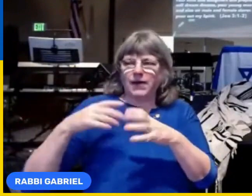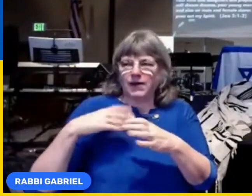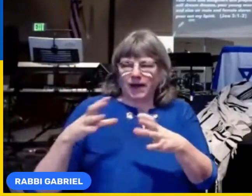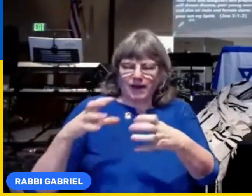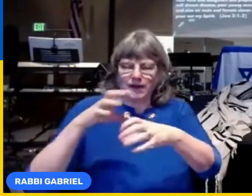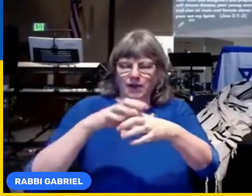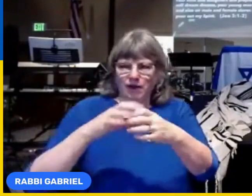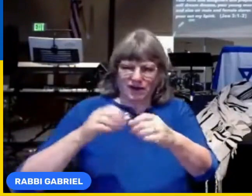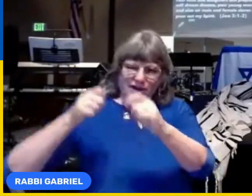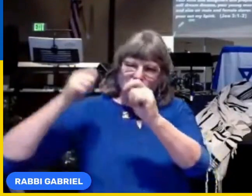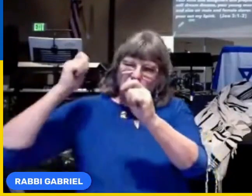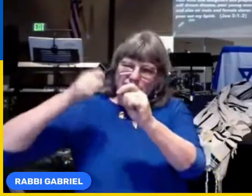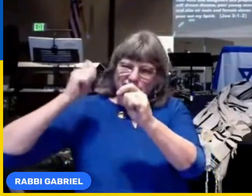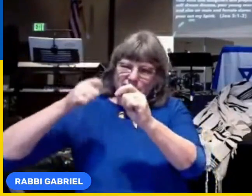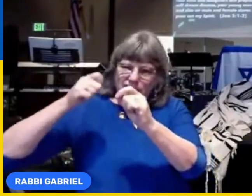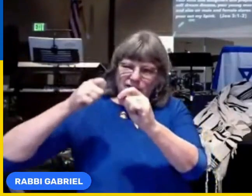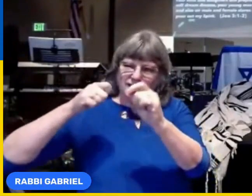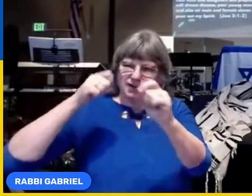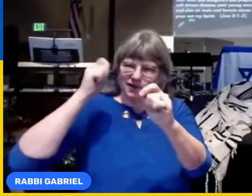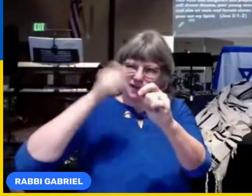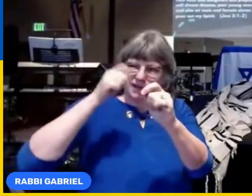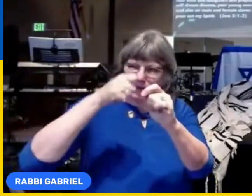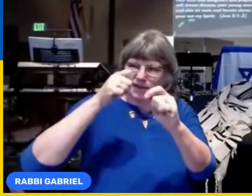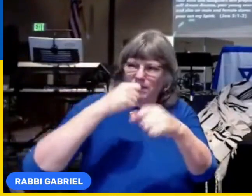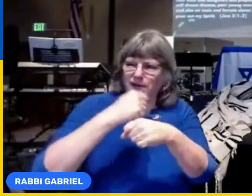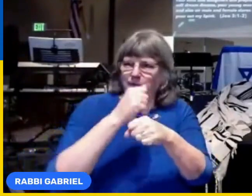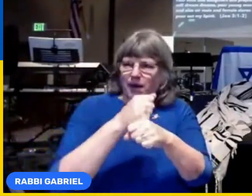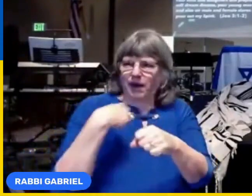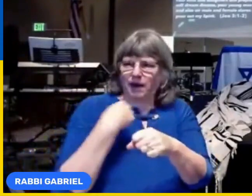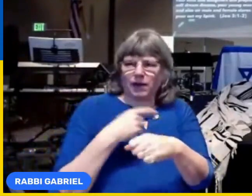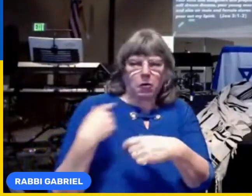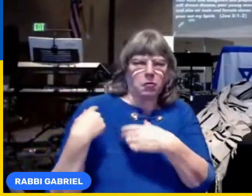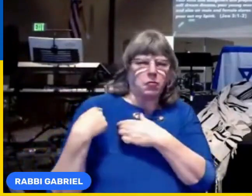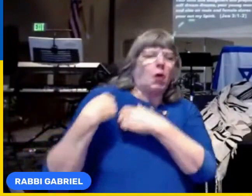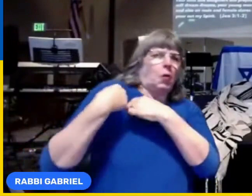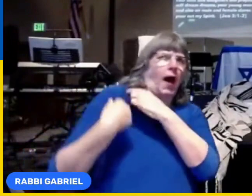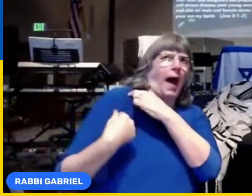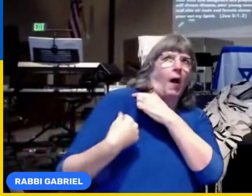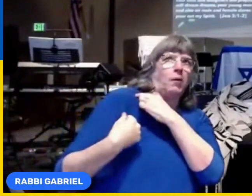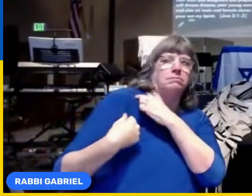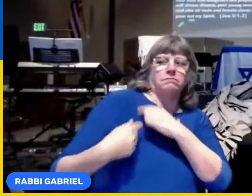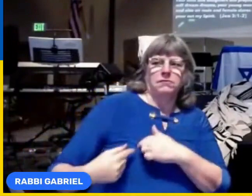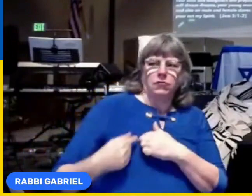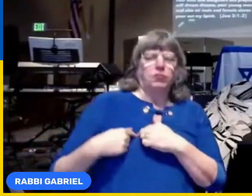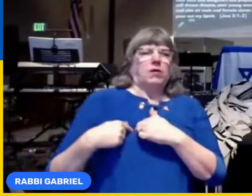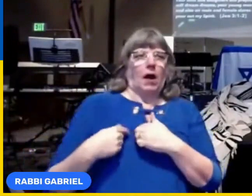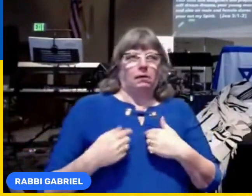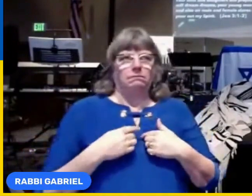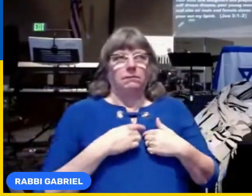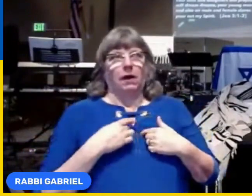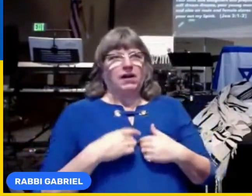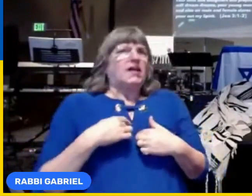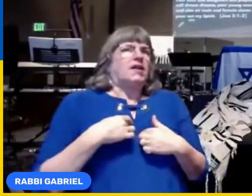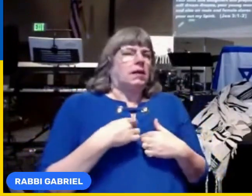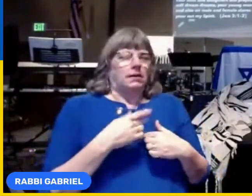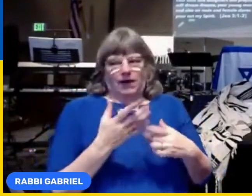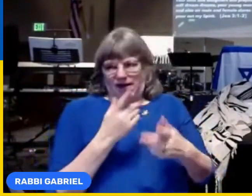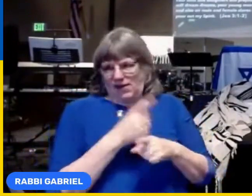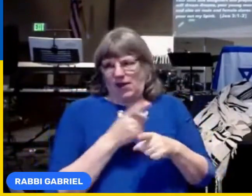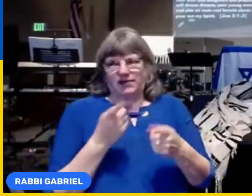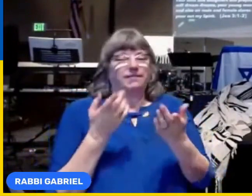of his son. You know, sometimes, oh gosh, you know, right?